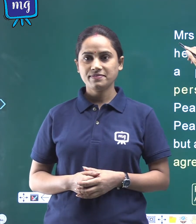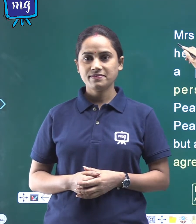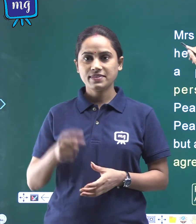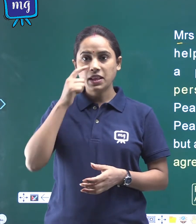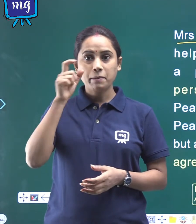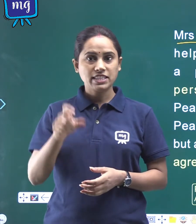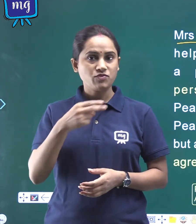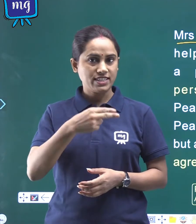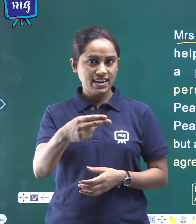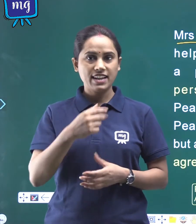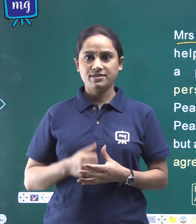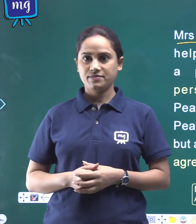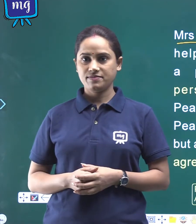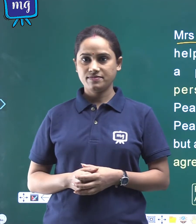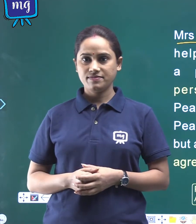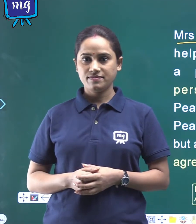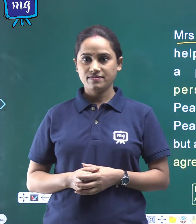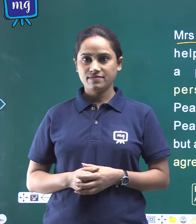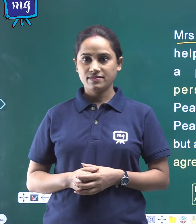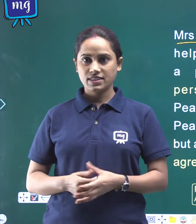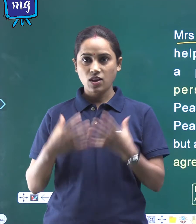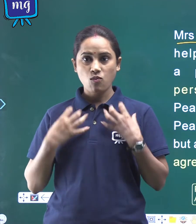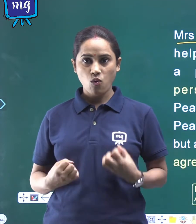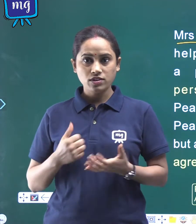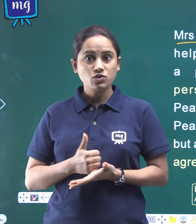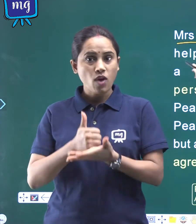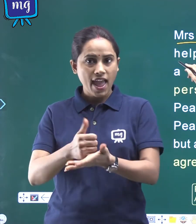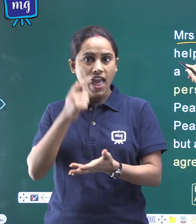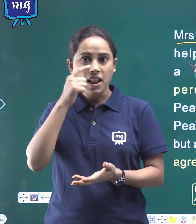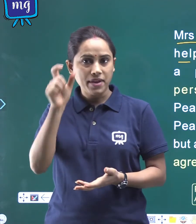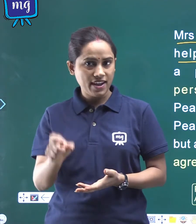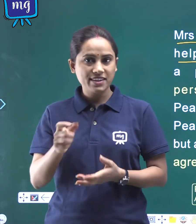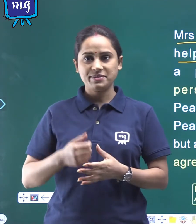Mrs. Fitzgerald wants to help her.